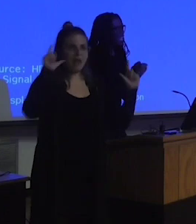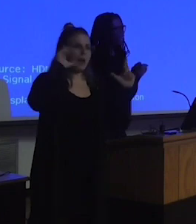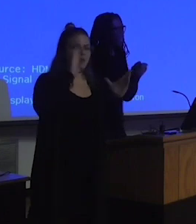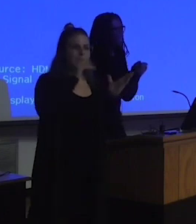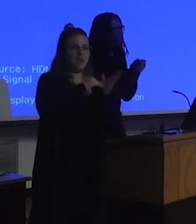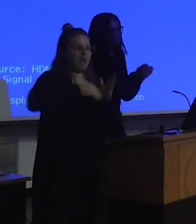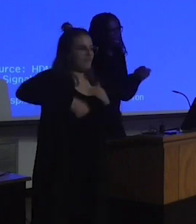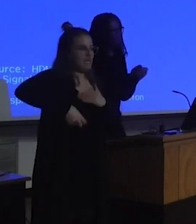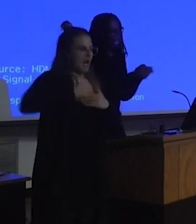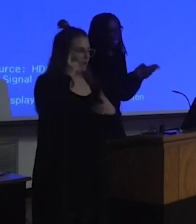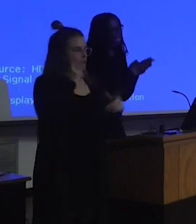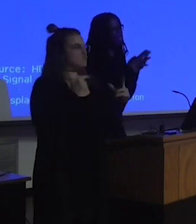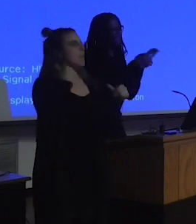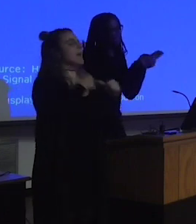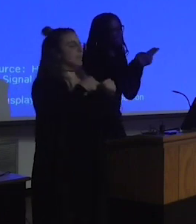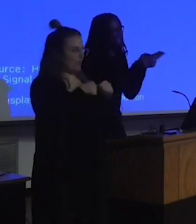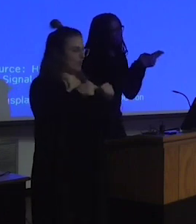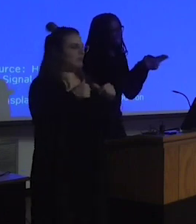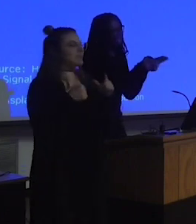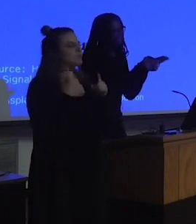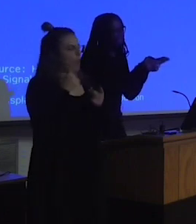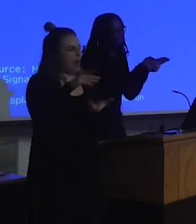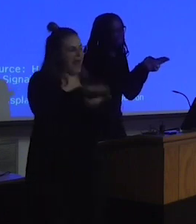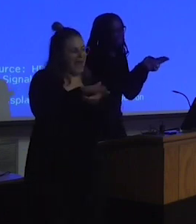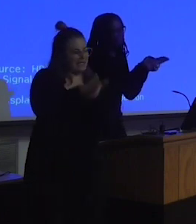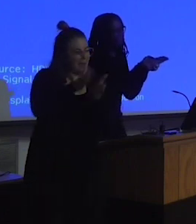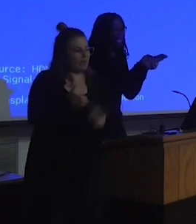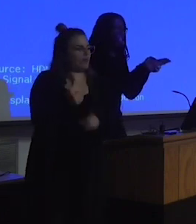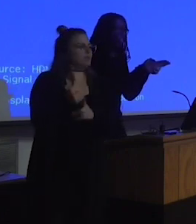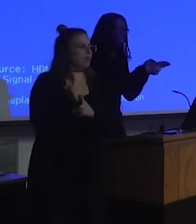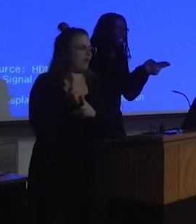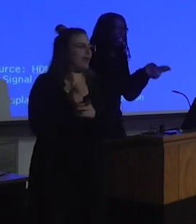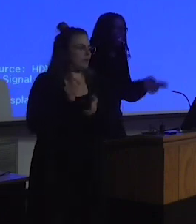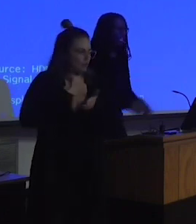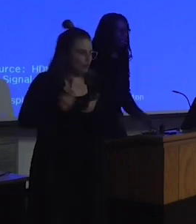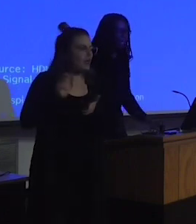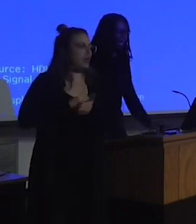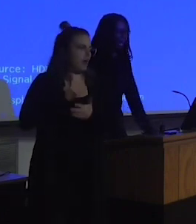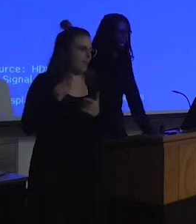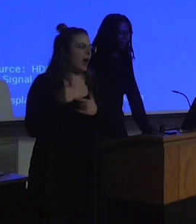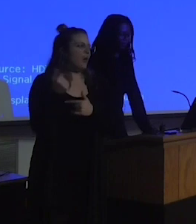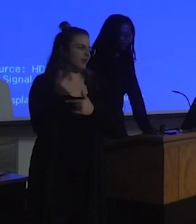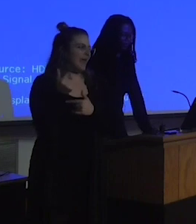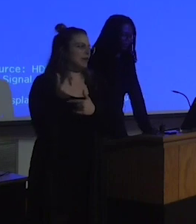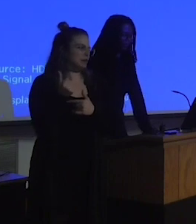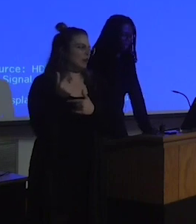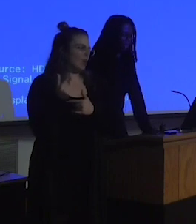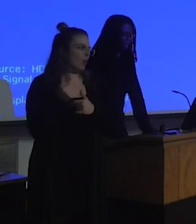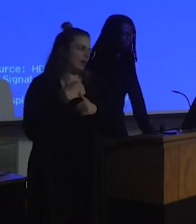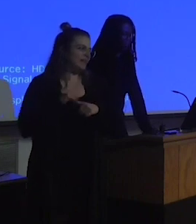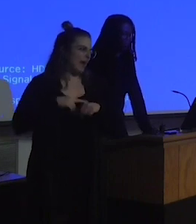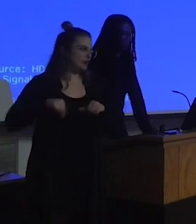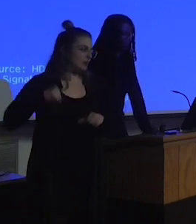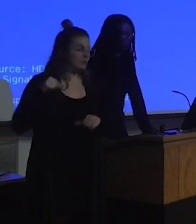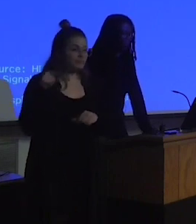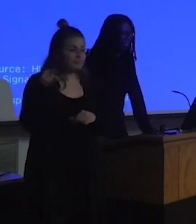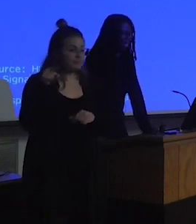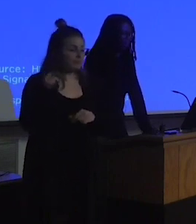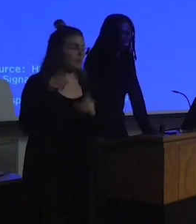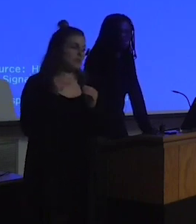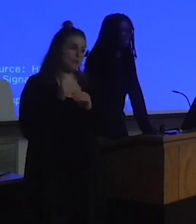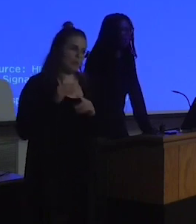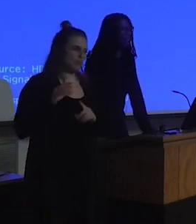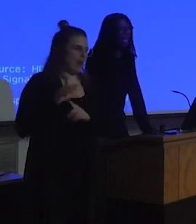That's the name of one of the academics that has written about gastro-nationalism. He's the most popular